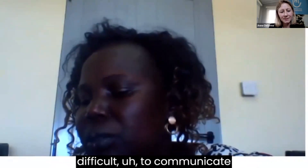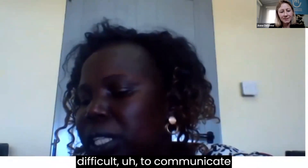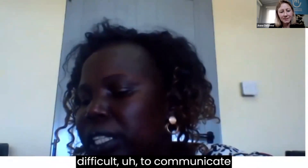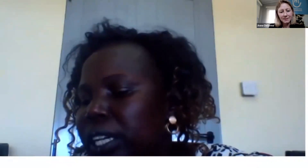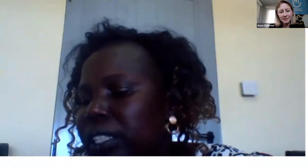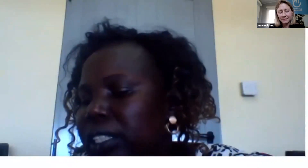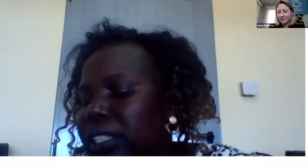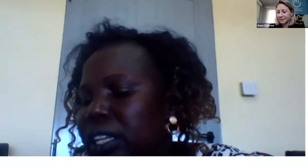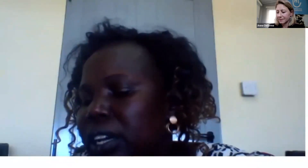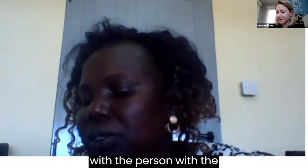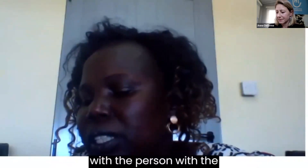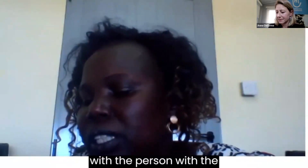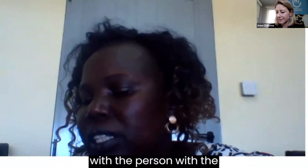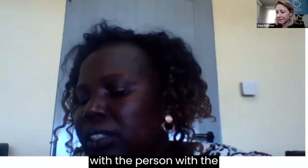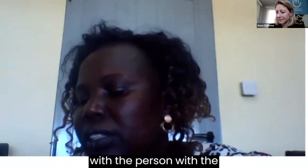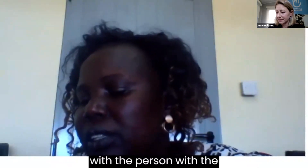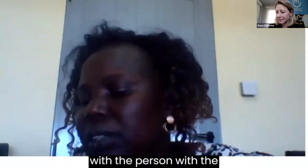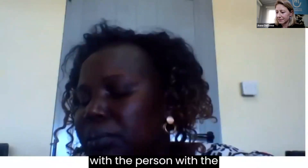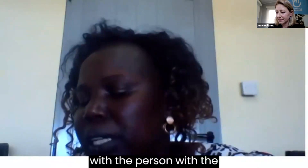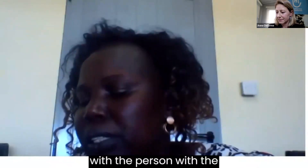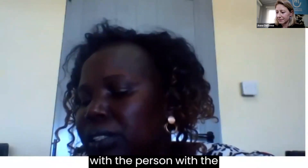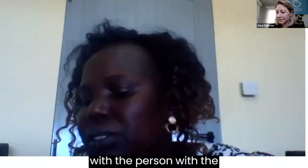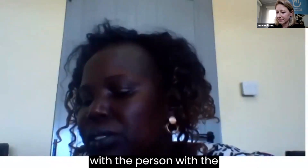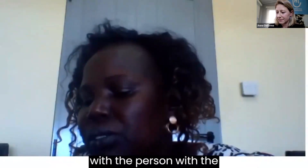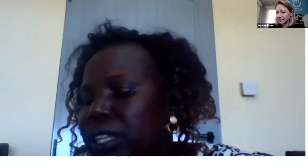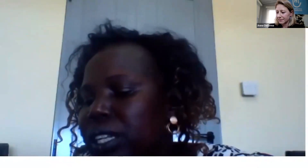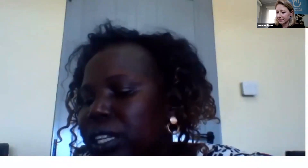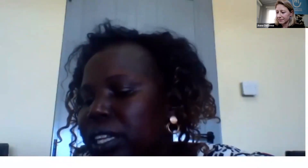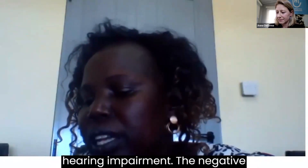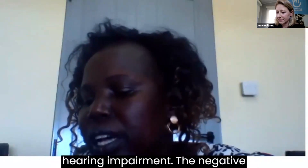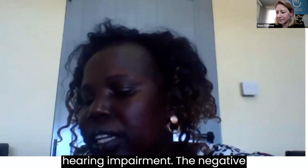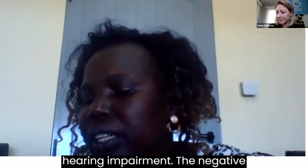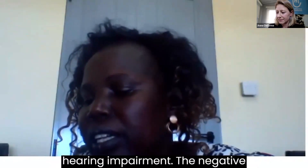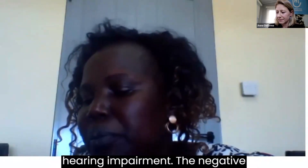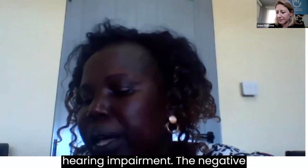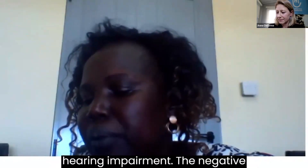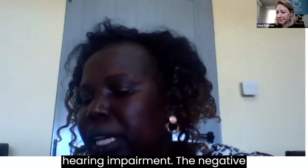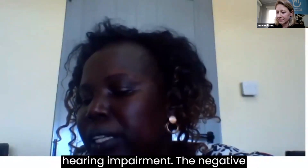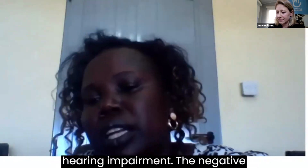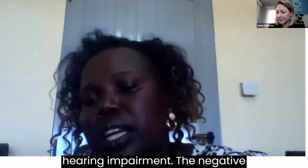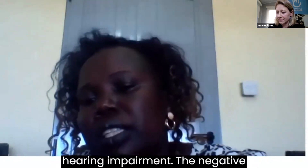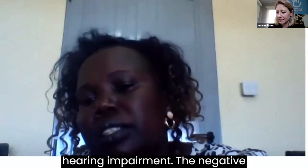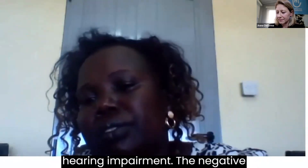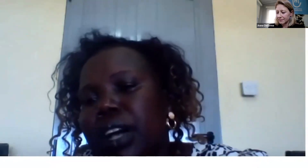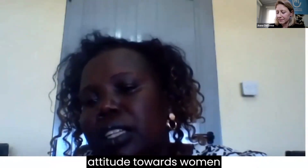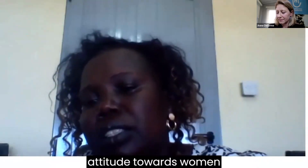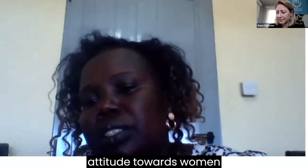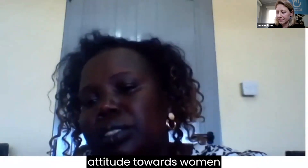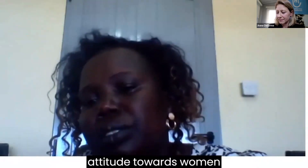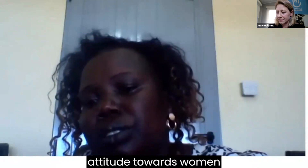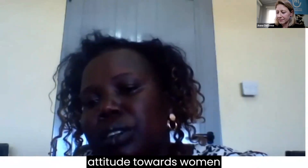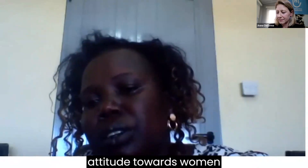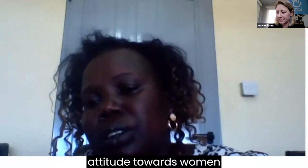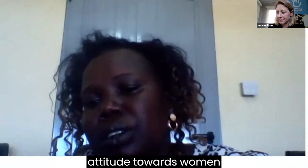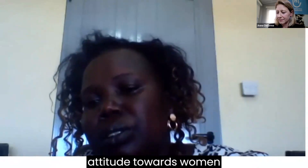to communicate with the person with the hearing impairment, the negative